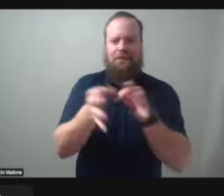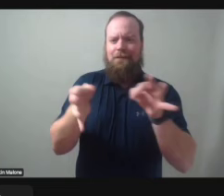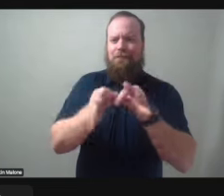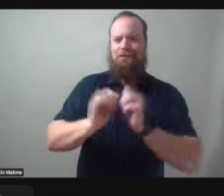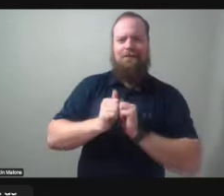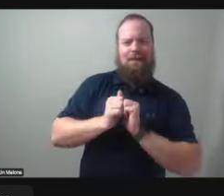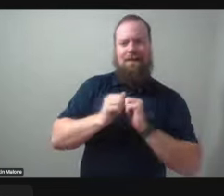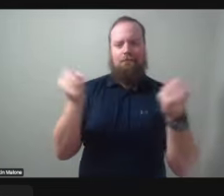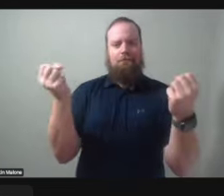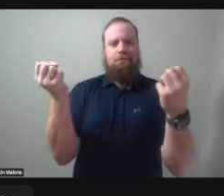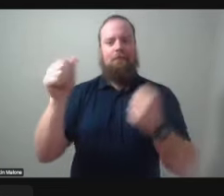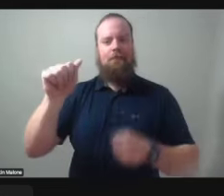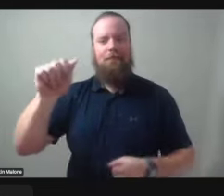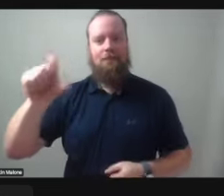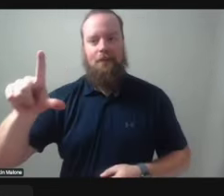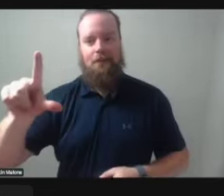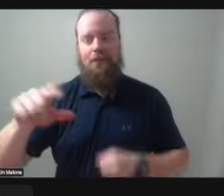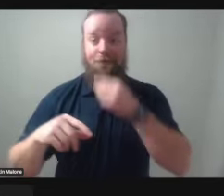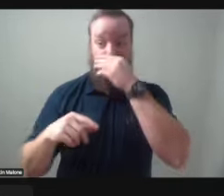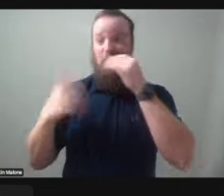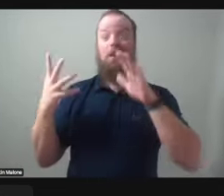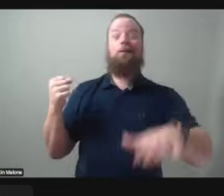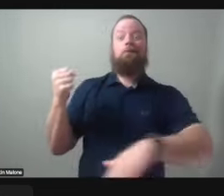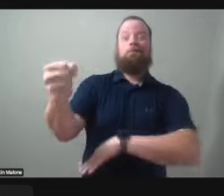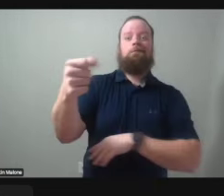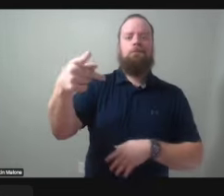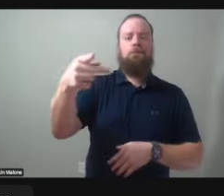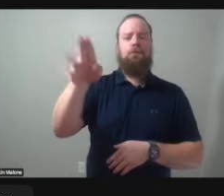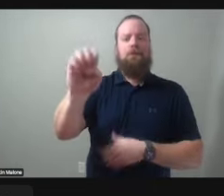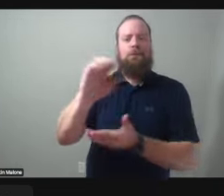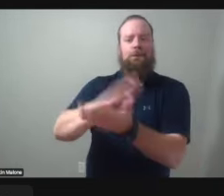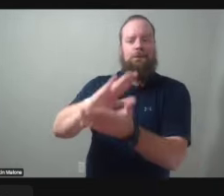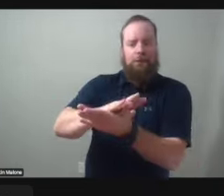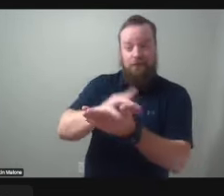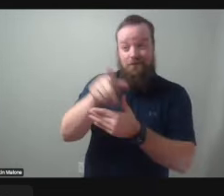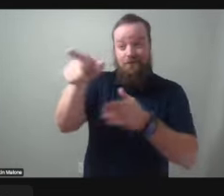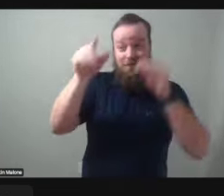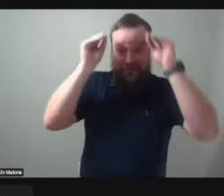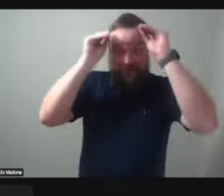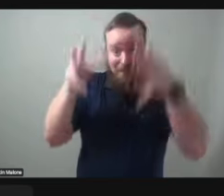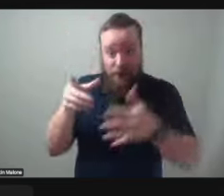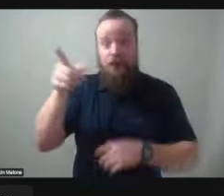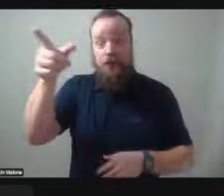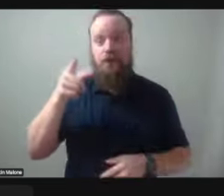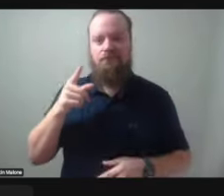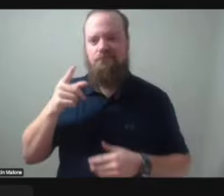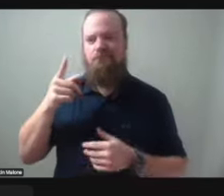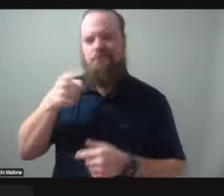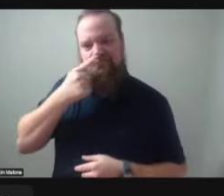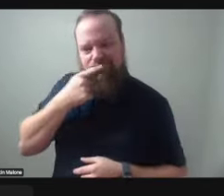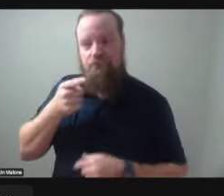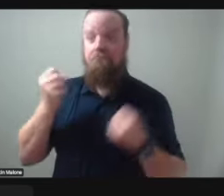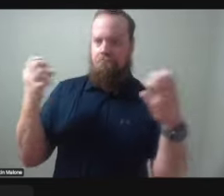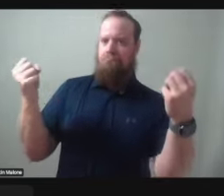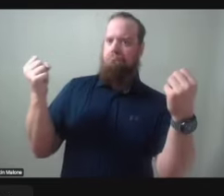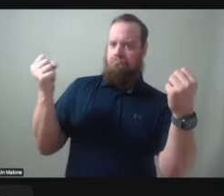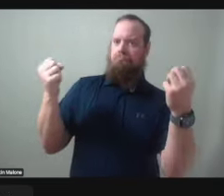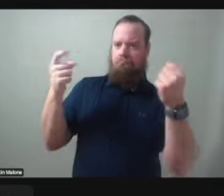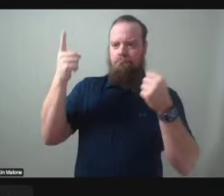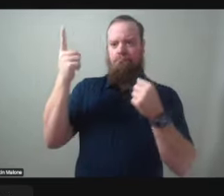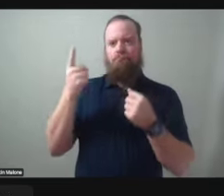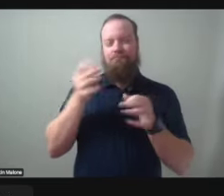into society. And they wanted to make sure that as children, we had language acquisition.